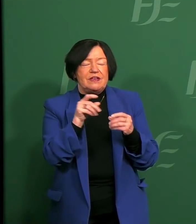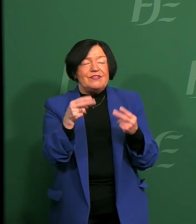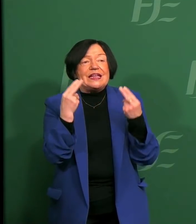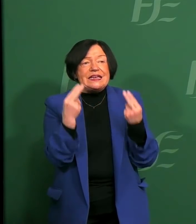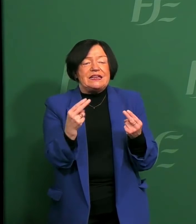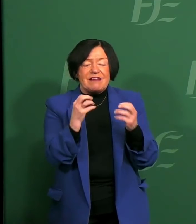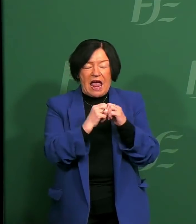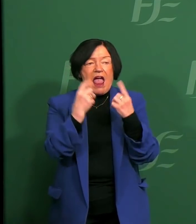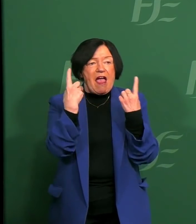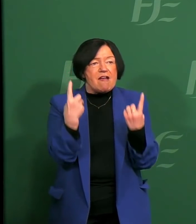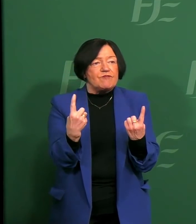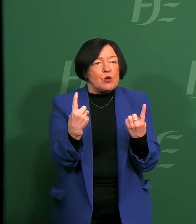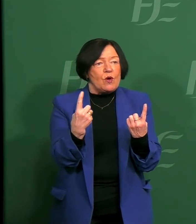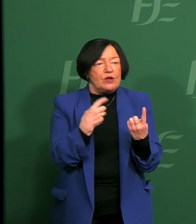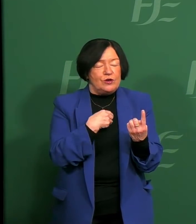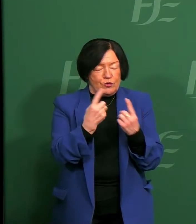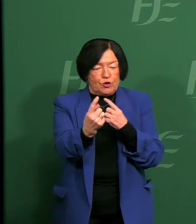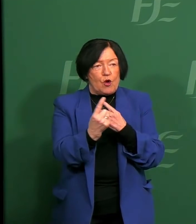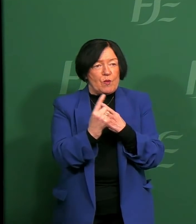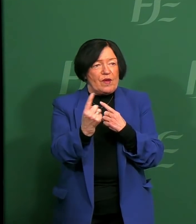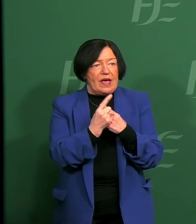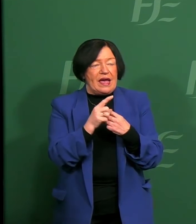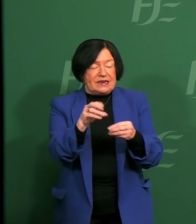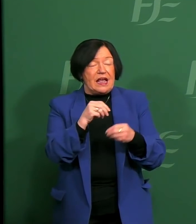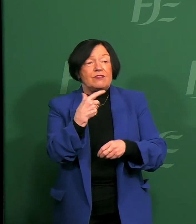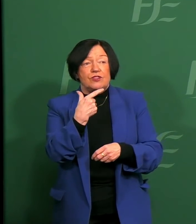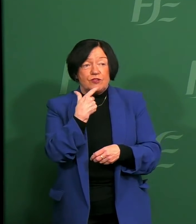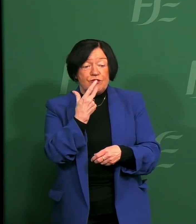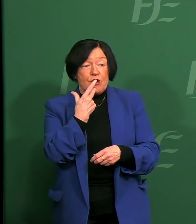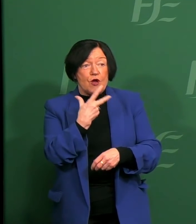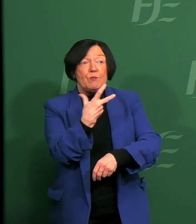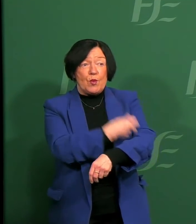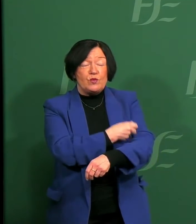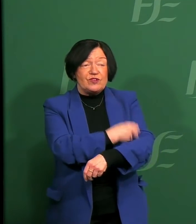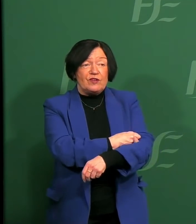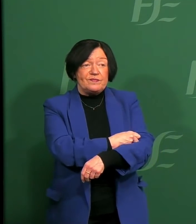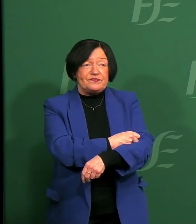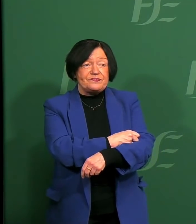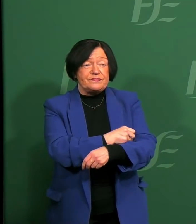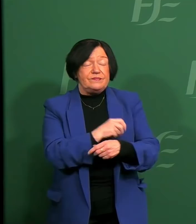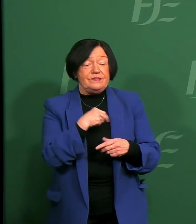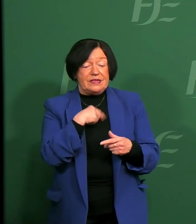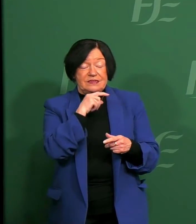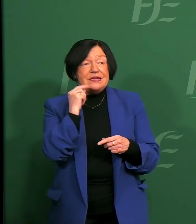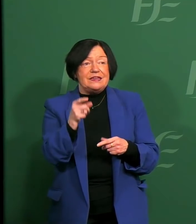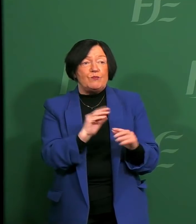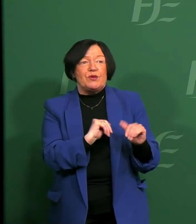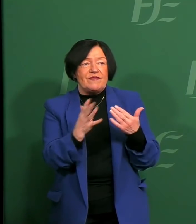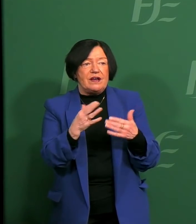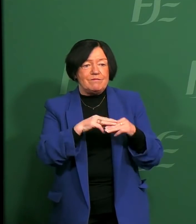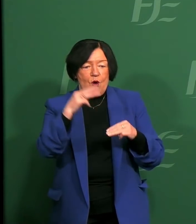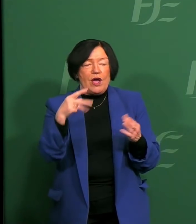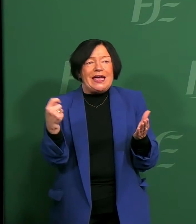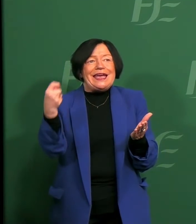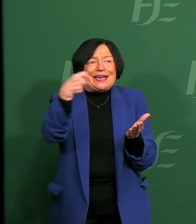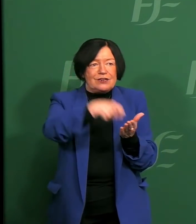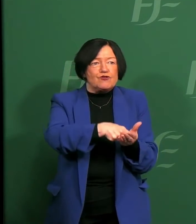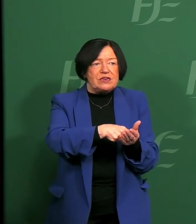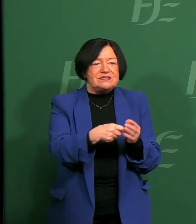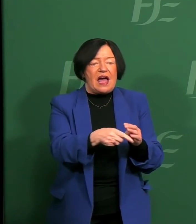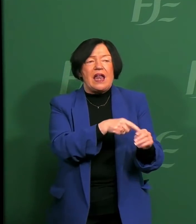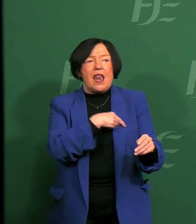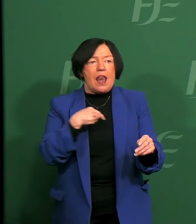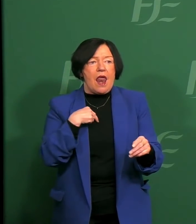for everybody to come forward and take the booster shot. Firstly, as I've just said, it does provide a much increase and indeed a